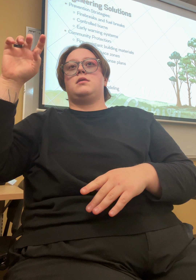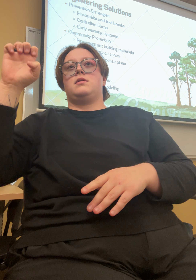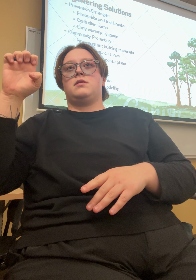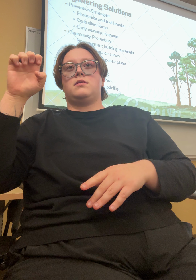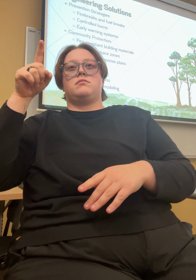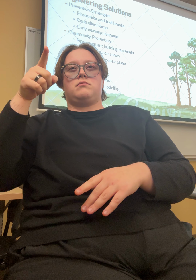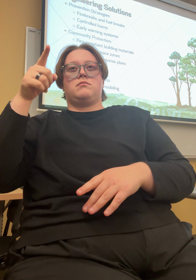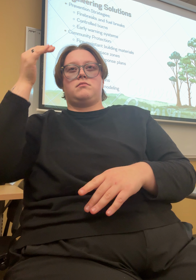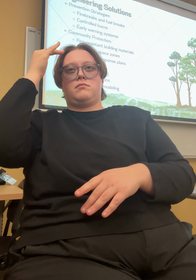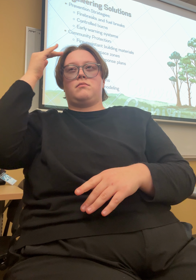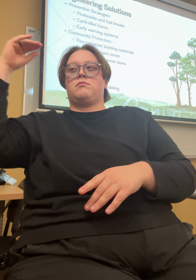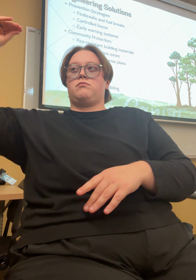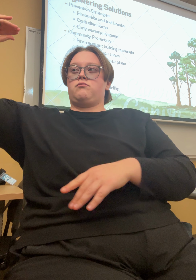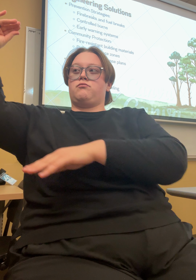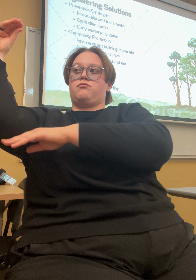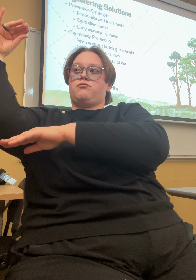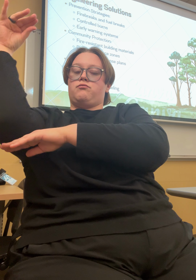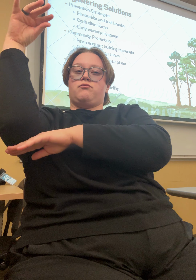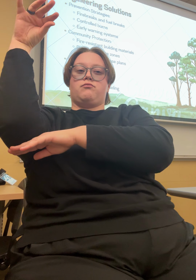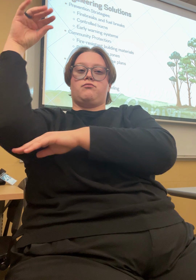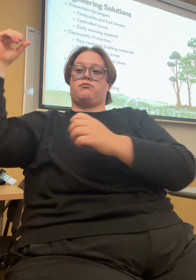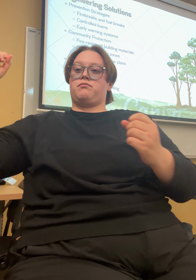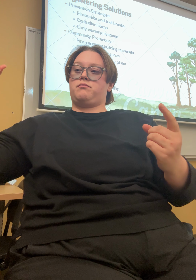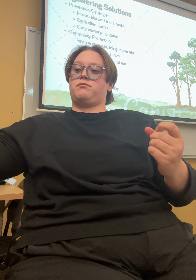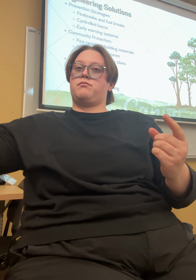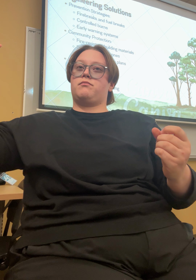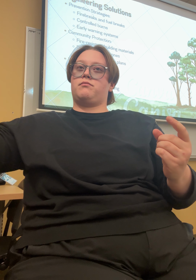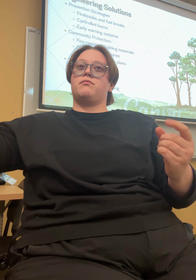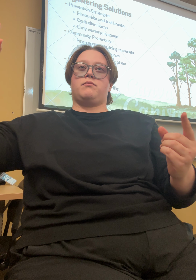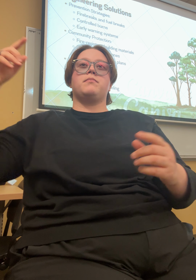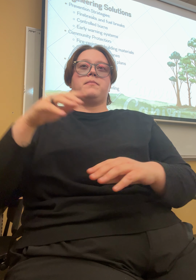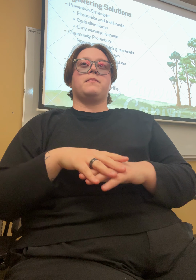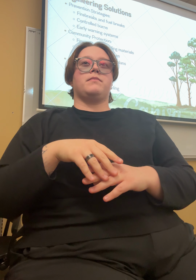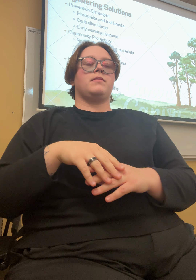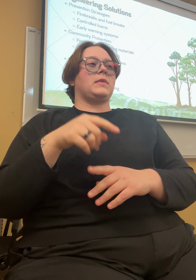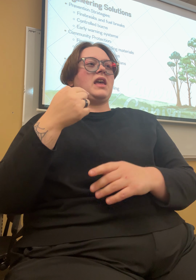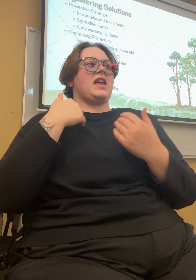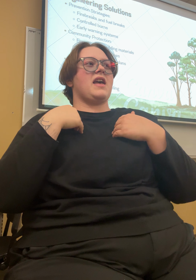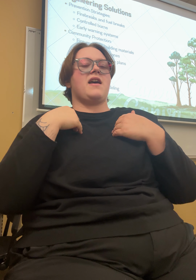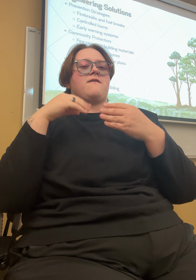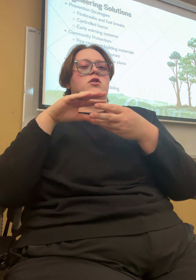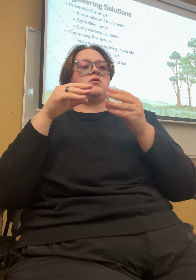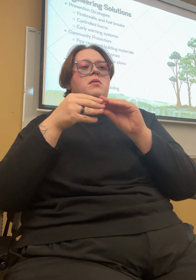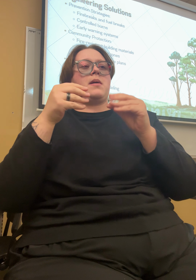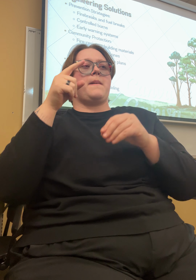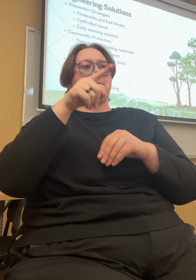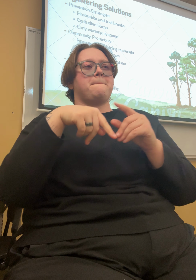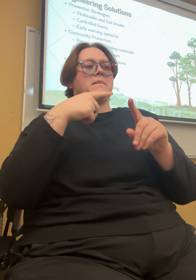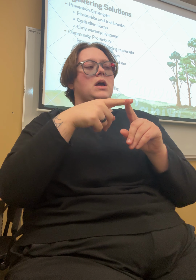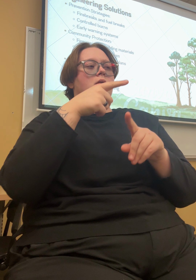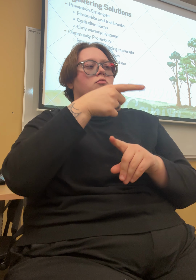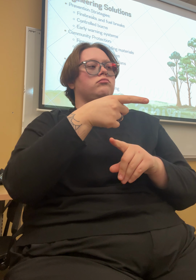And I actually have a story about, oh, do you have a question? What is fire behavioral